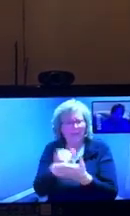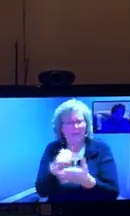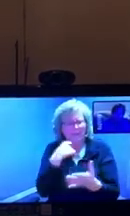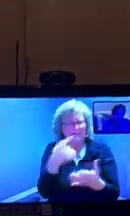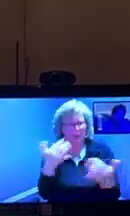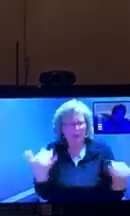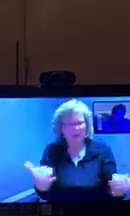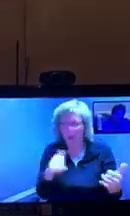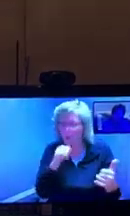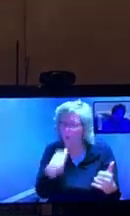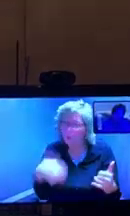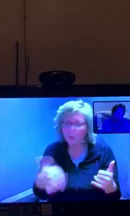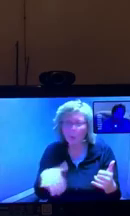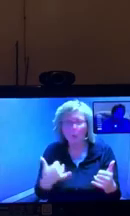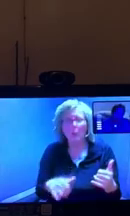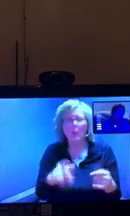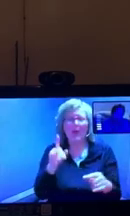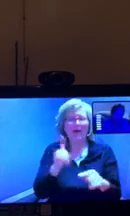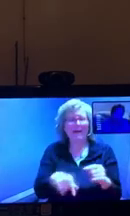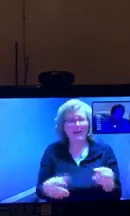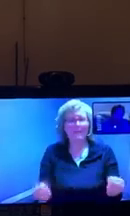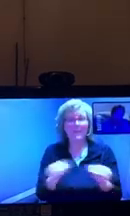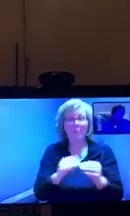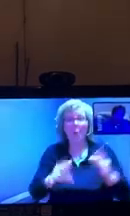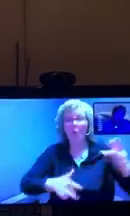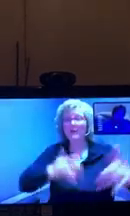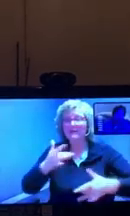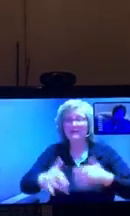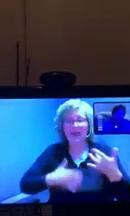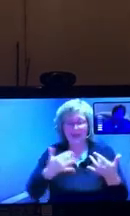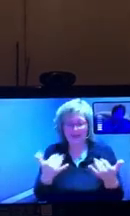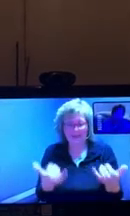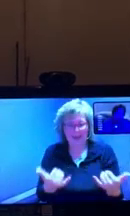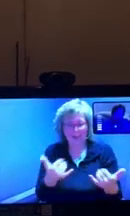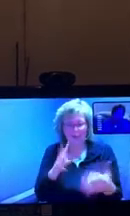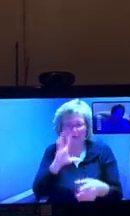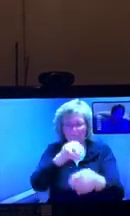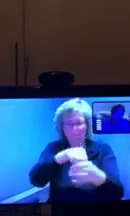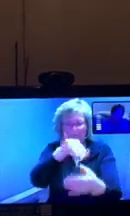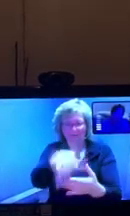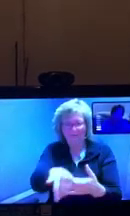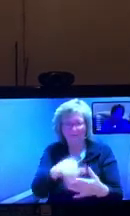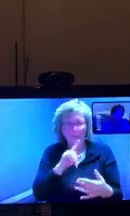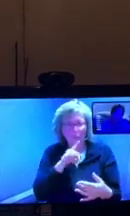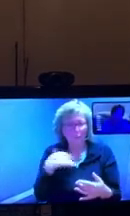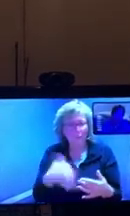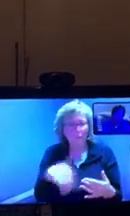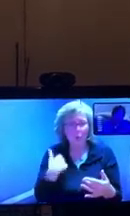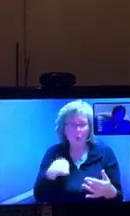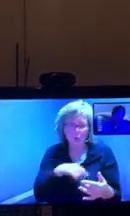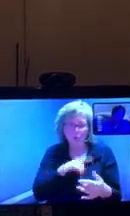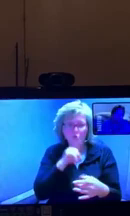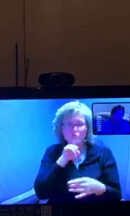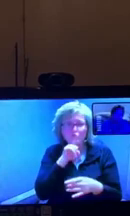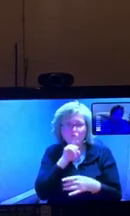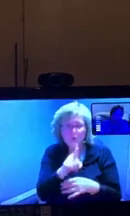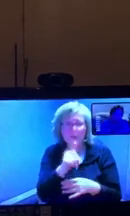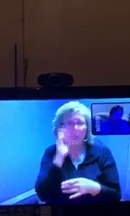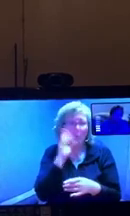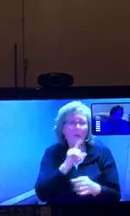more excited to be part of this. We've been in this from inception. And you know what? We are truly going to bless the world. And